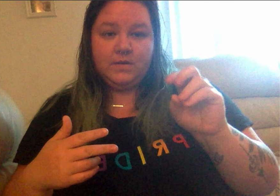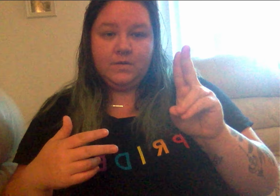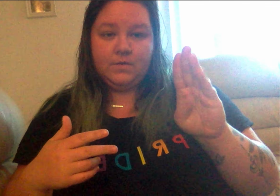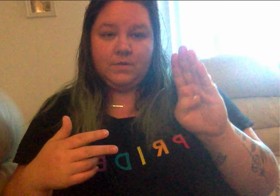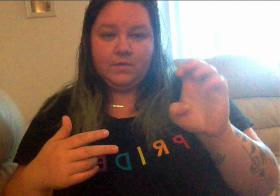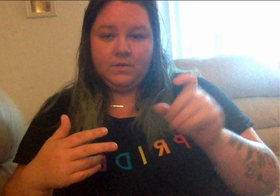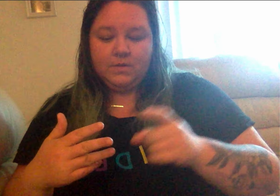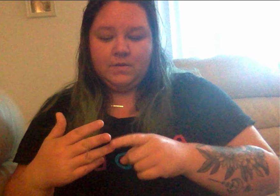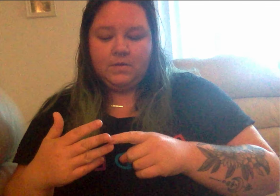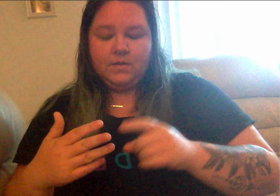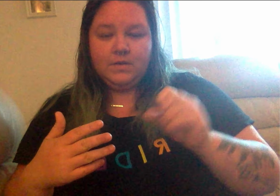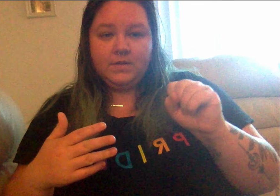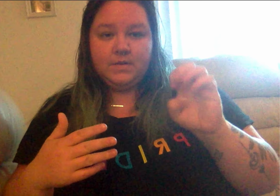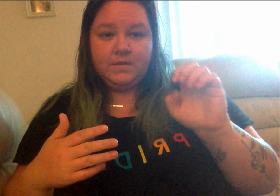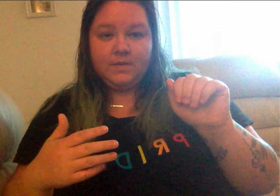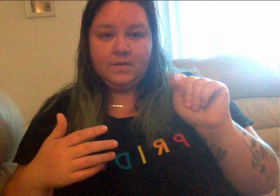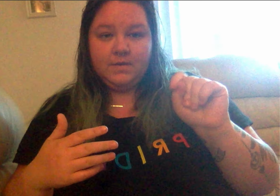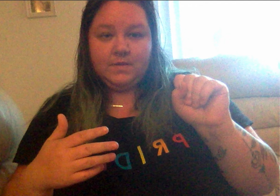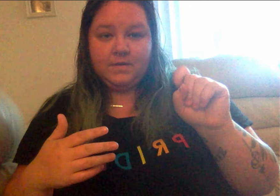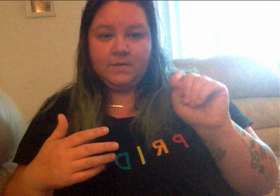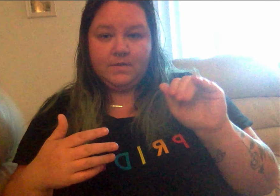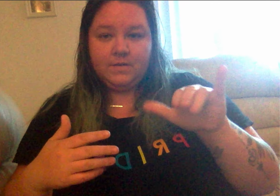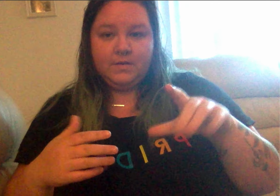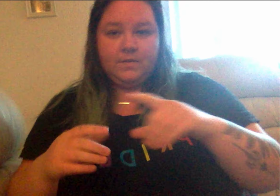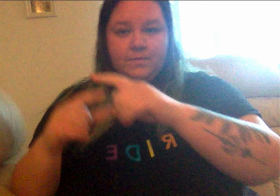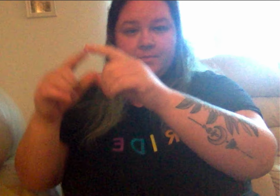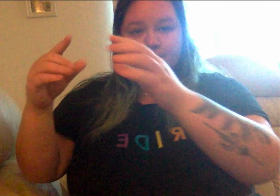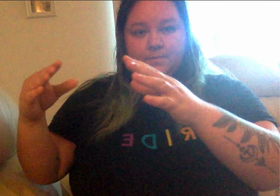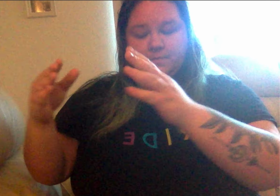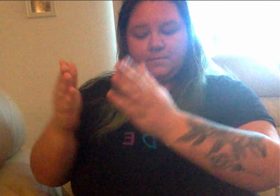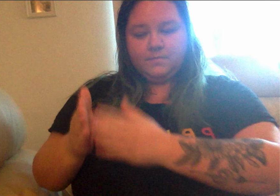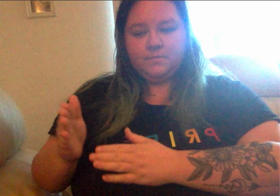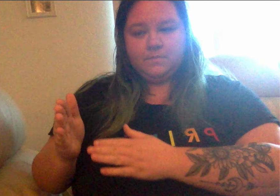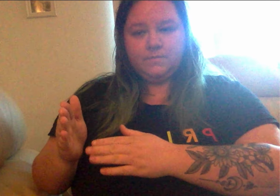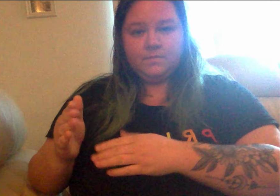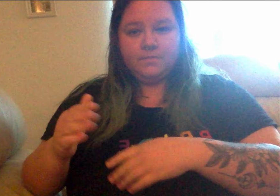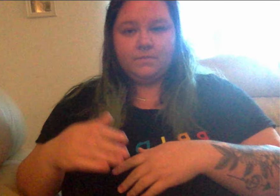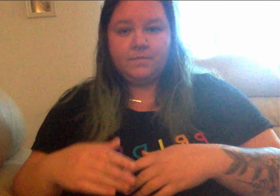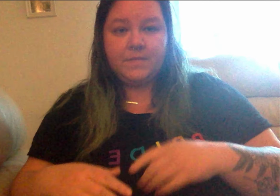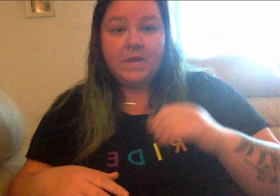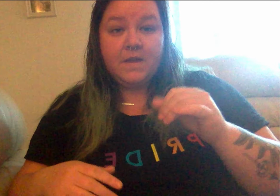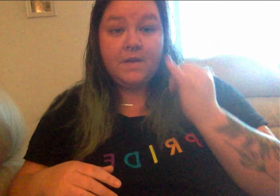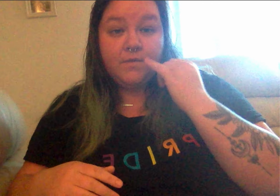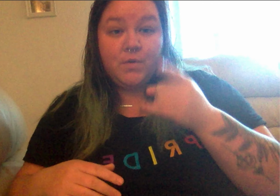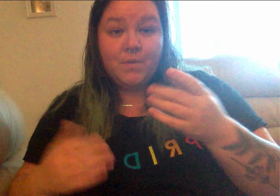of a bike. If you have any further questions, you're welcome to come into our store and ask any of our staff.